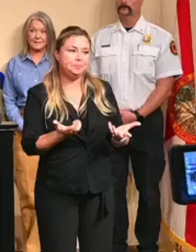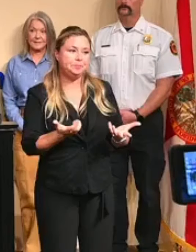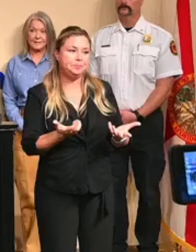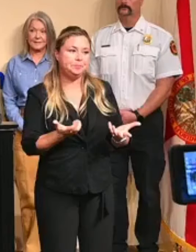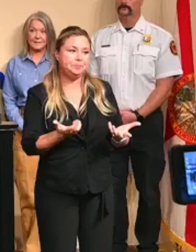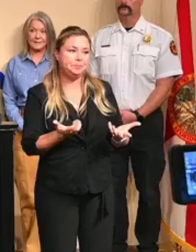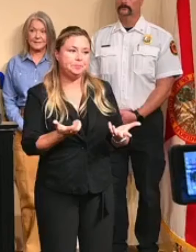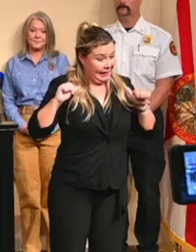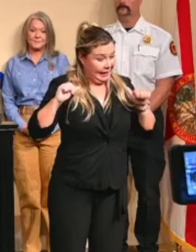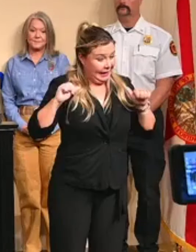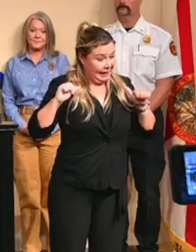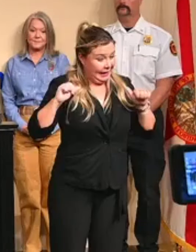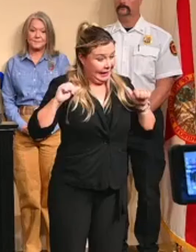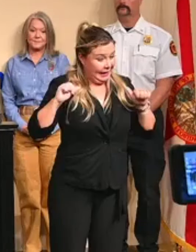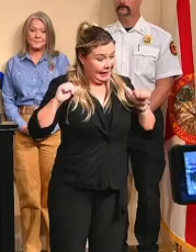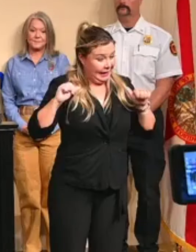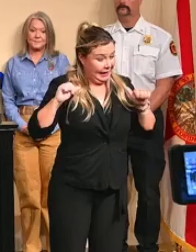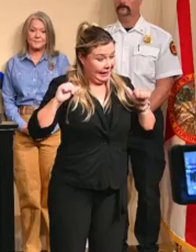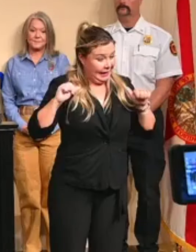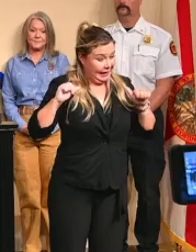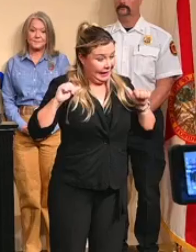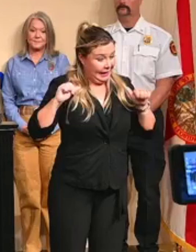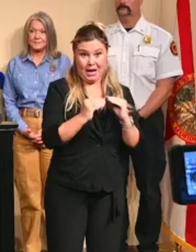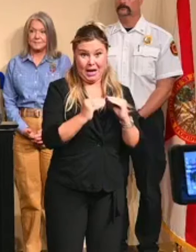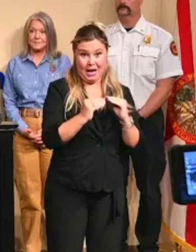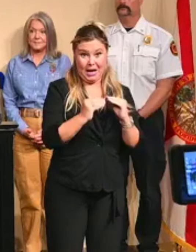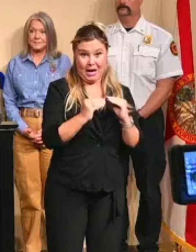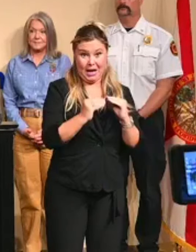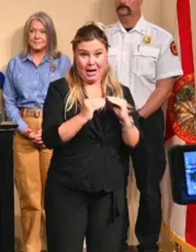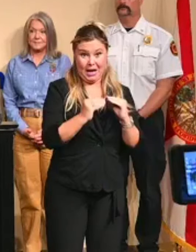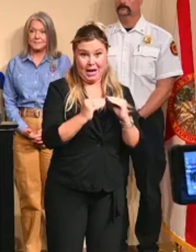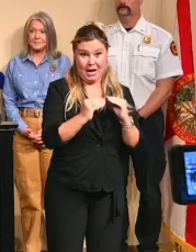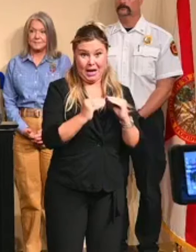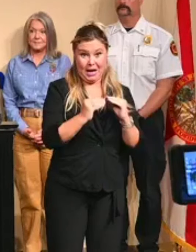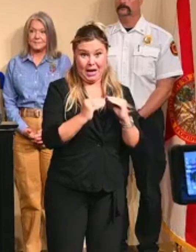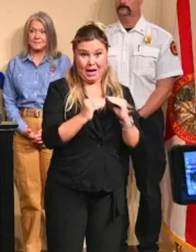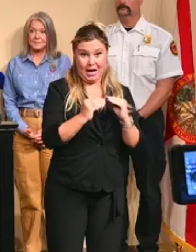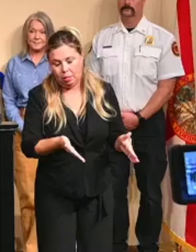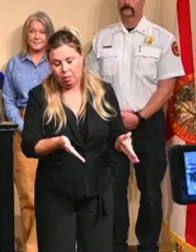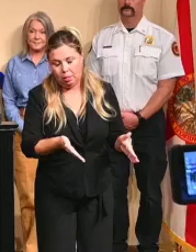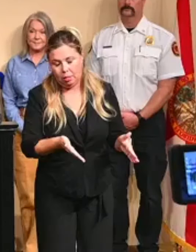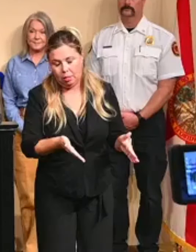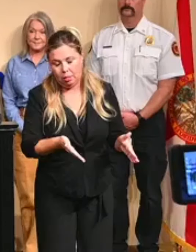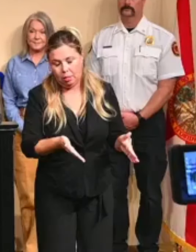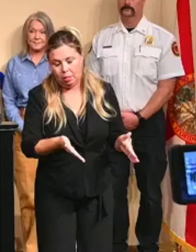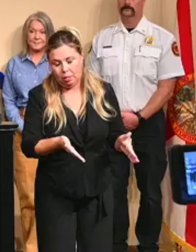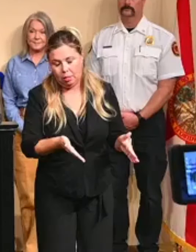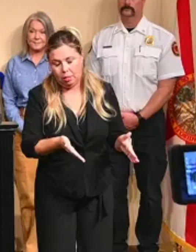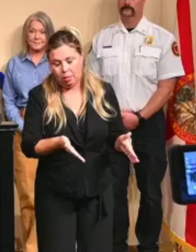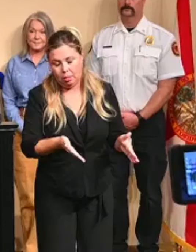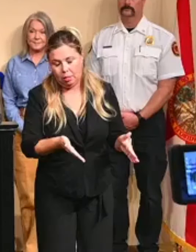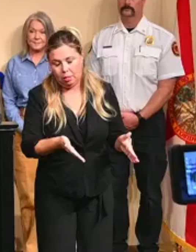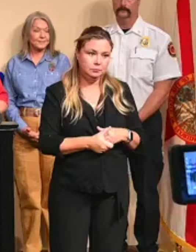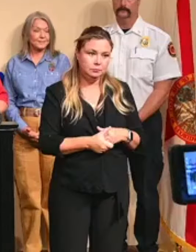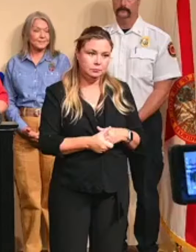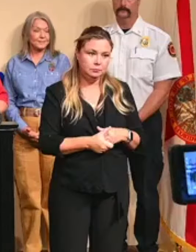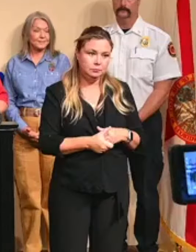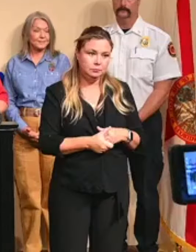as we can to get to any repairs or things that we need to do, we will be able to get there.